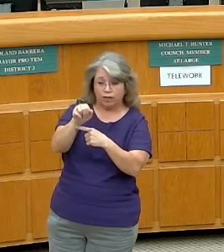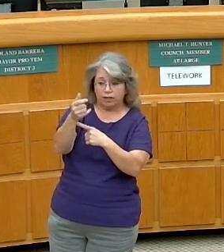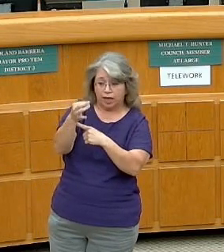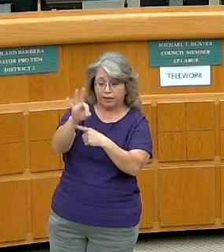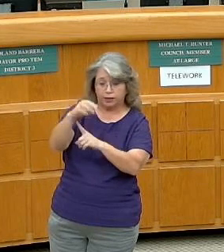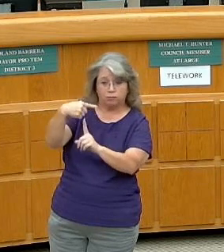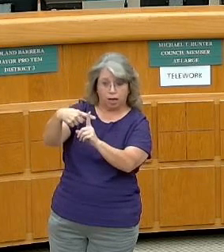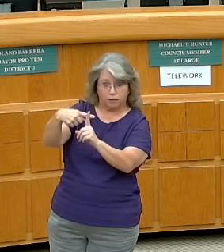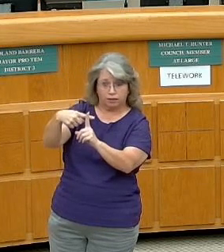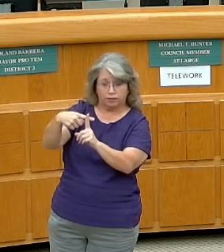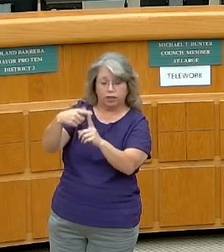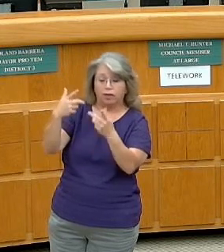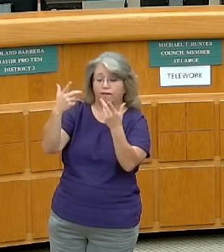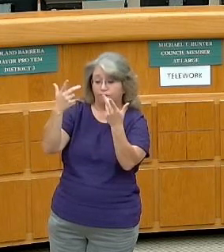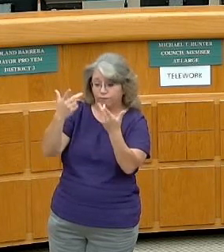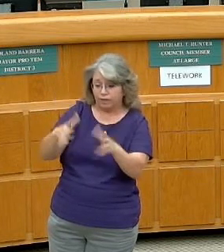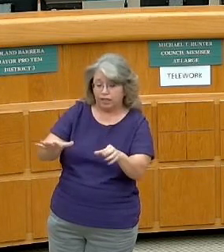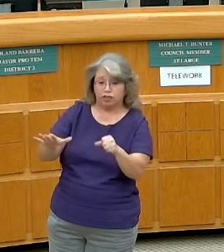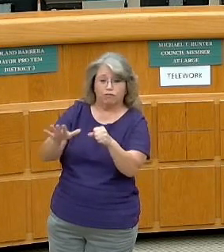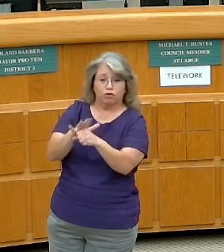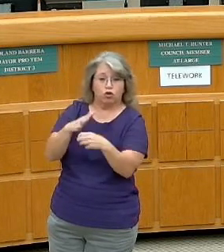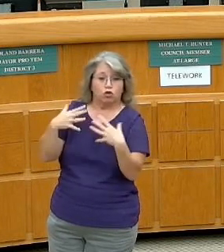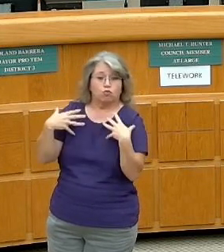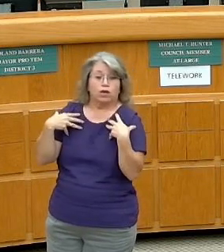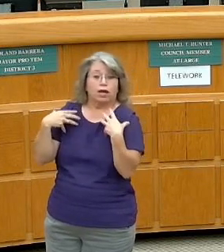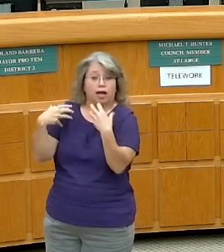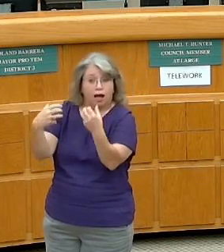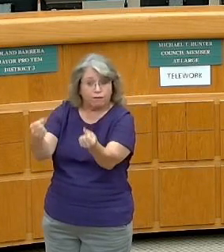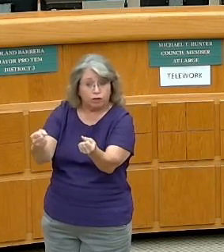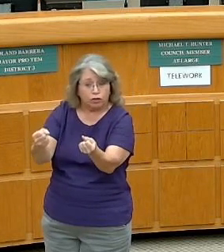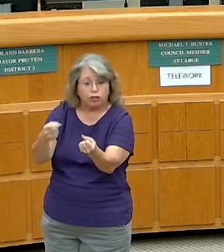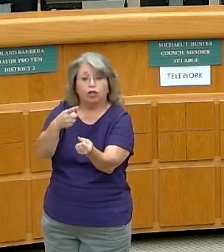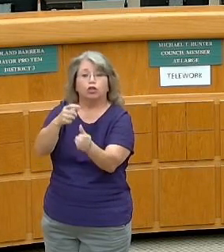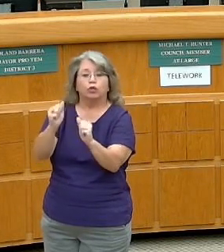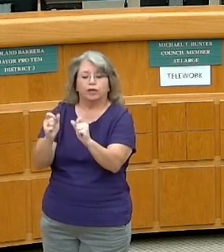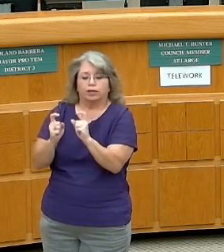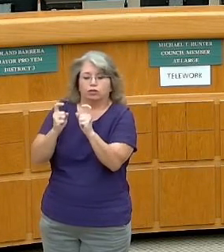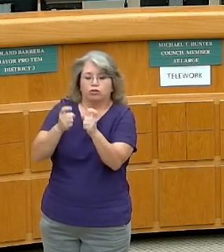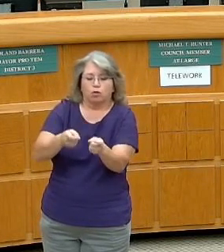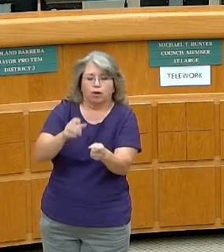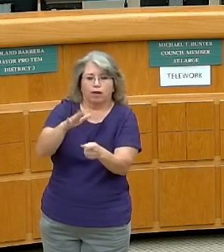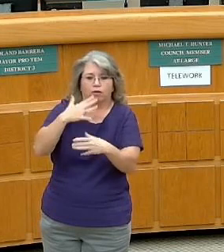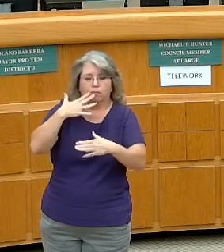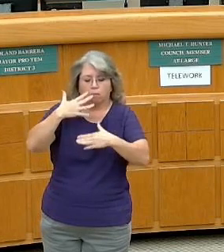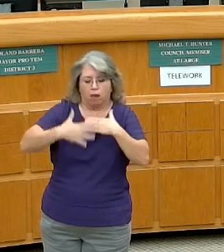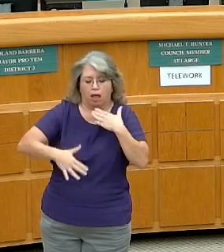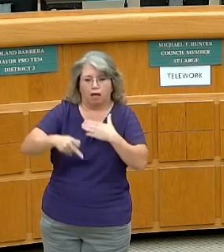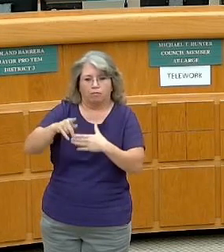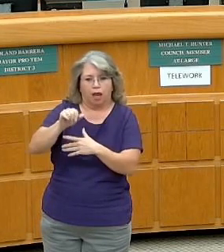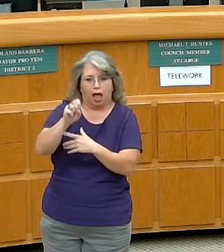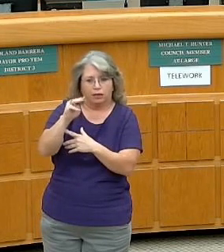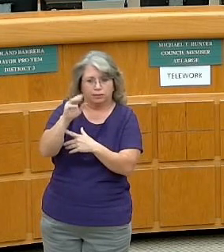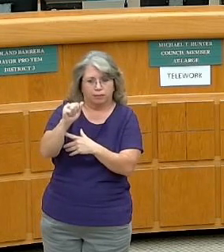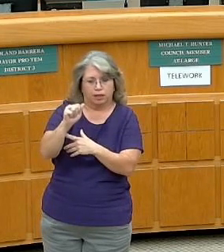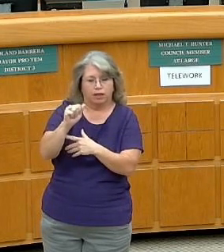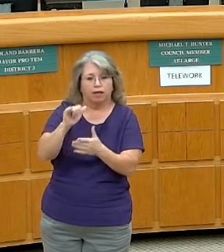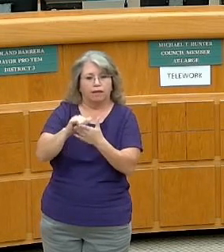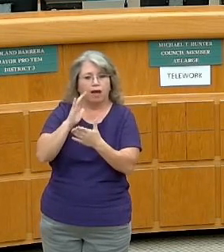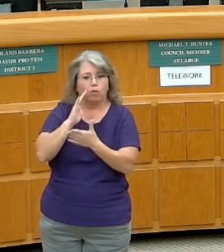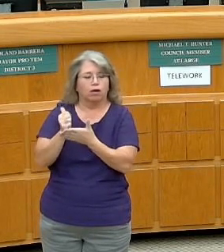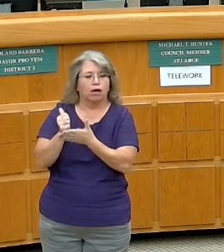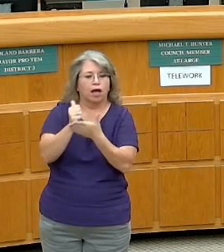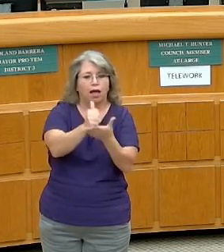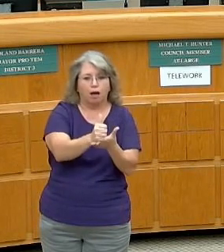also contribute to the cause by donating plasma to help treat COVID-19 critically ill patients. Thank